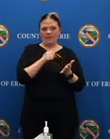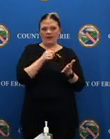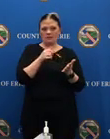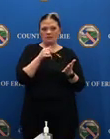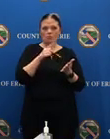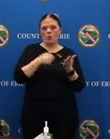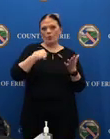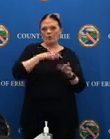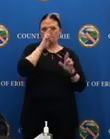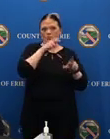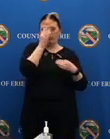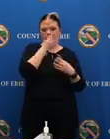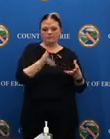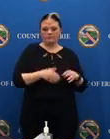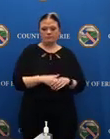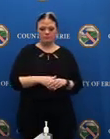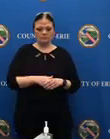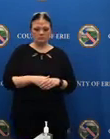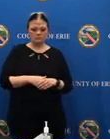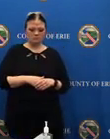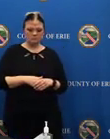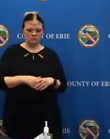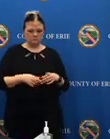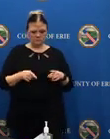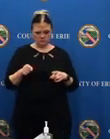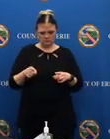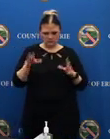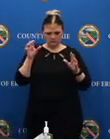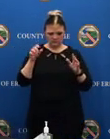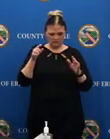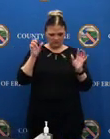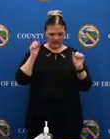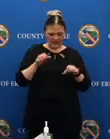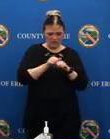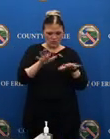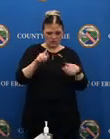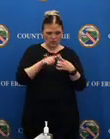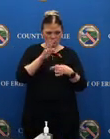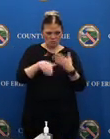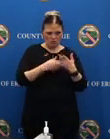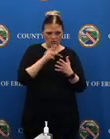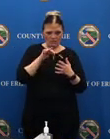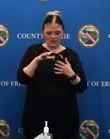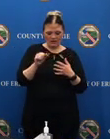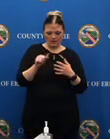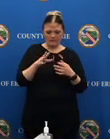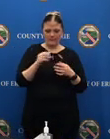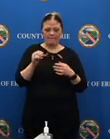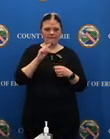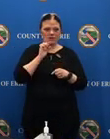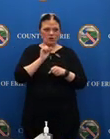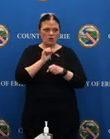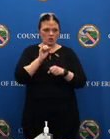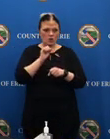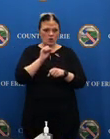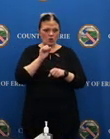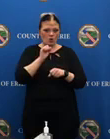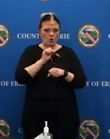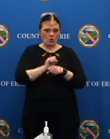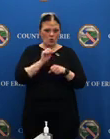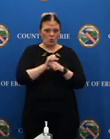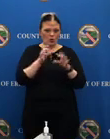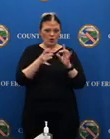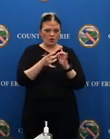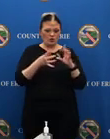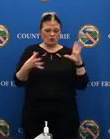that out. Okay, that could just be sent out to all the media too. And then, is work being put into releasing zip codes just to